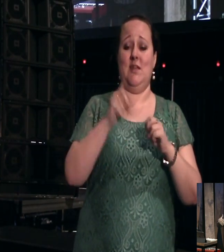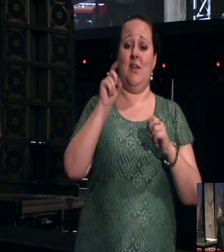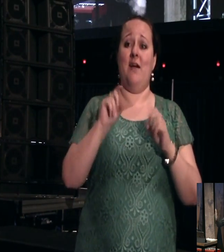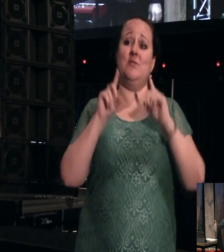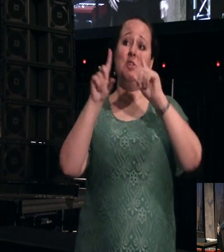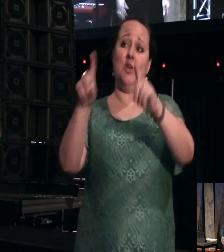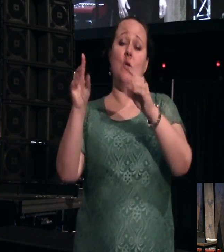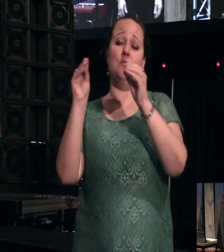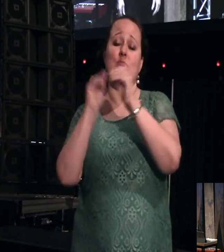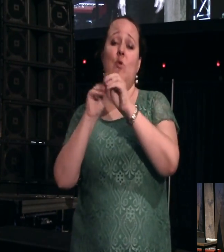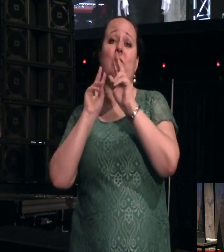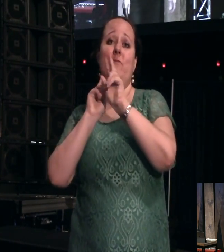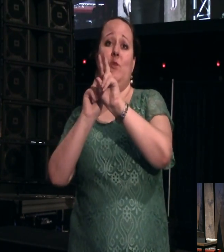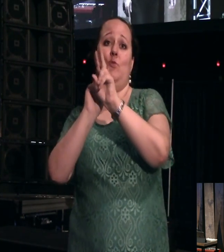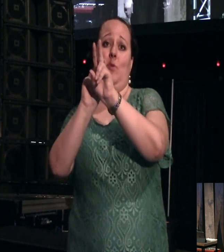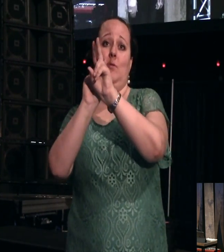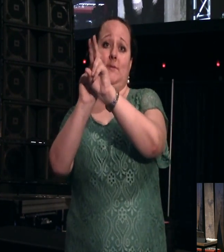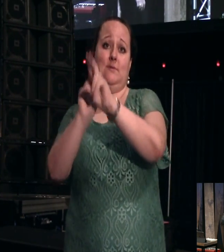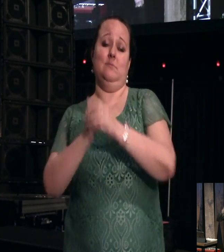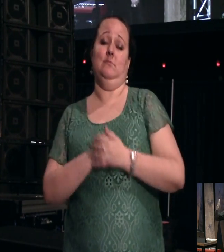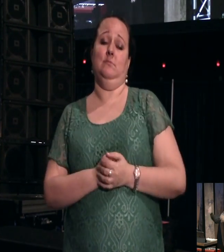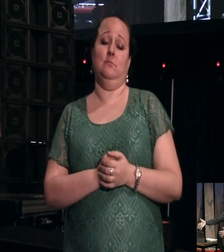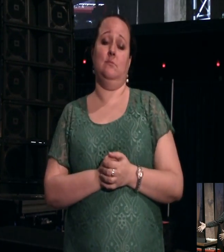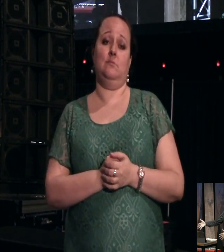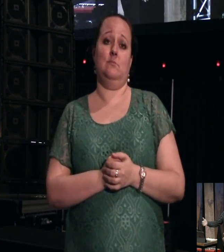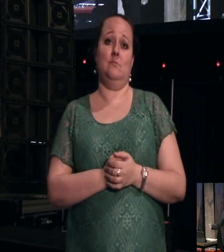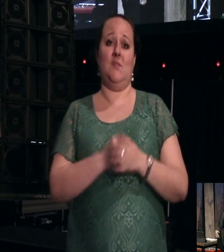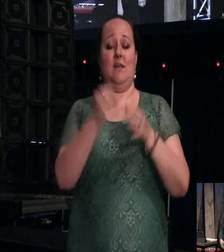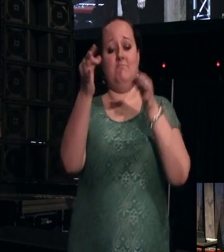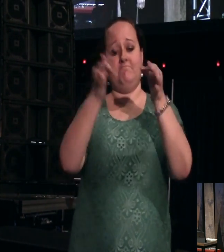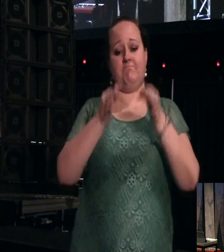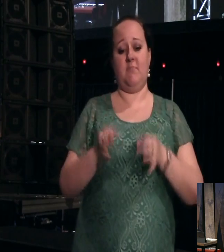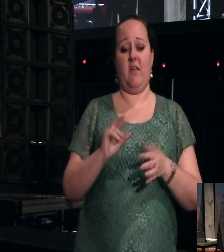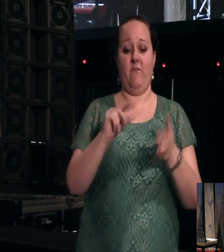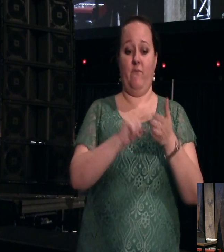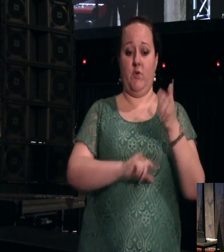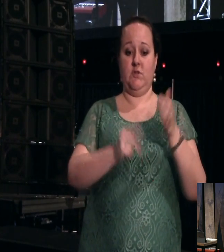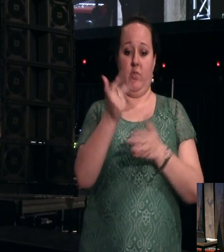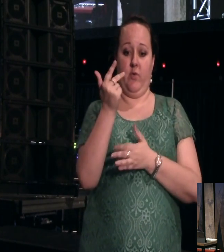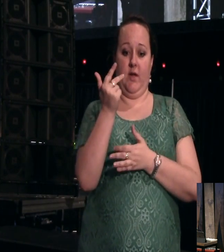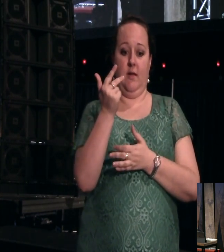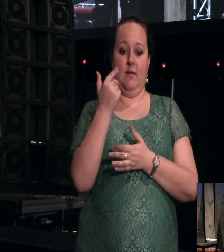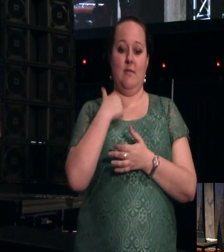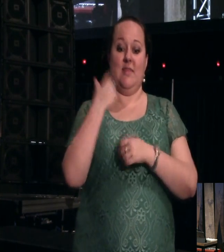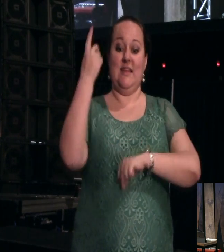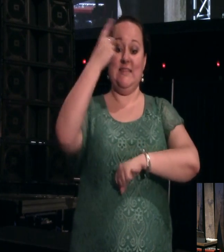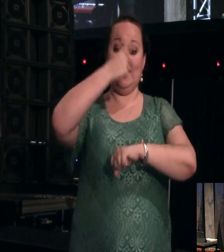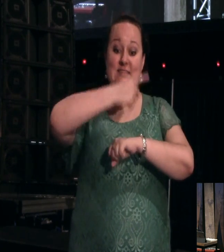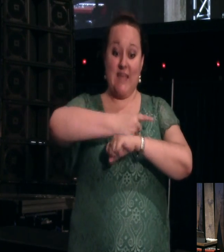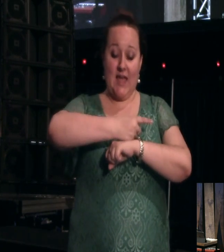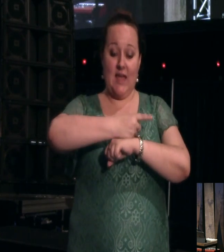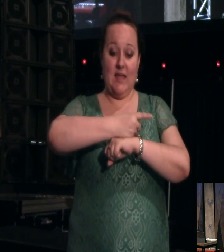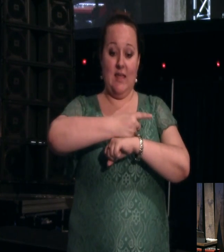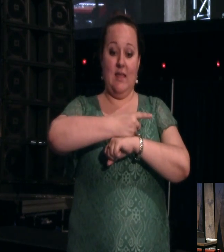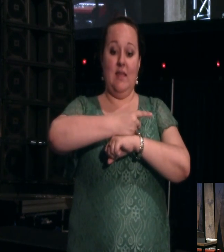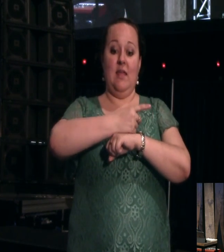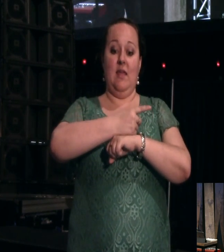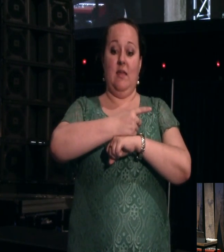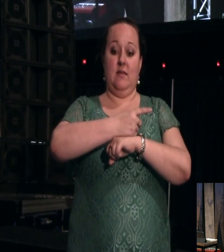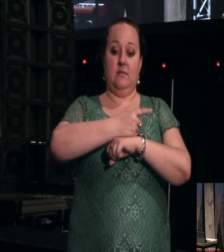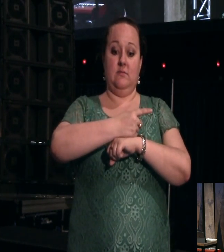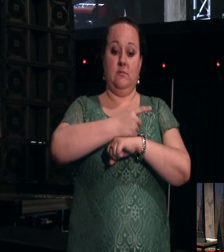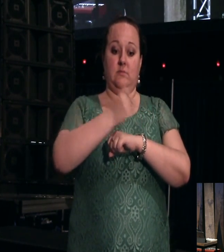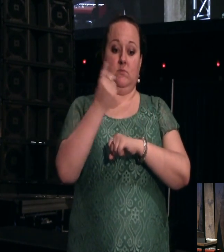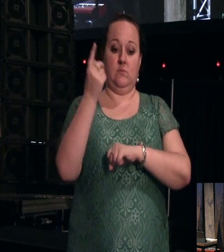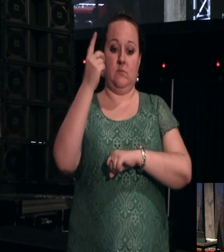health issues. You have to attend more funerals. And then he goes on and says this in verse 3, in the